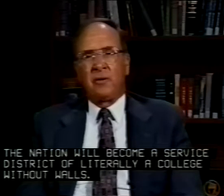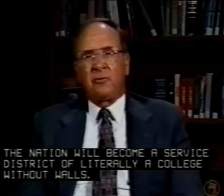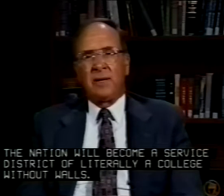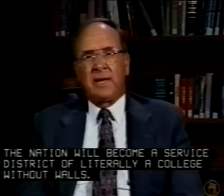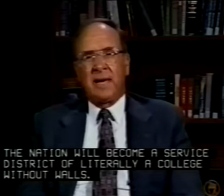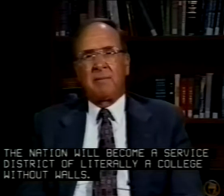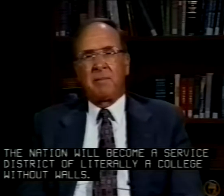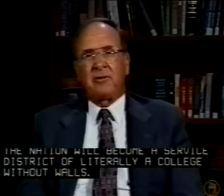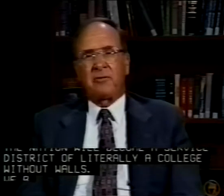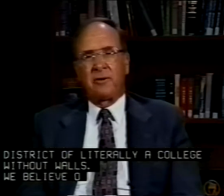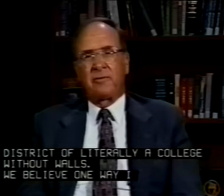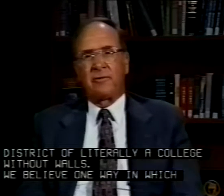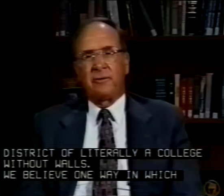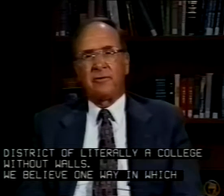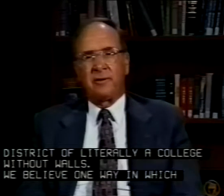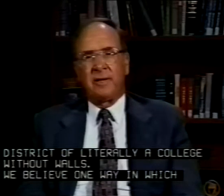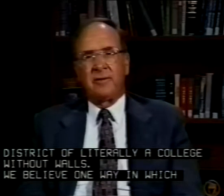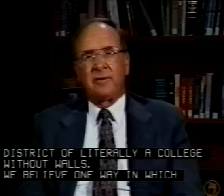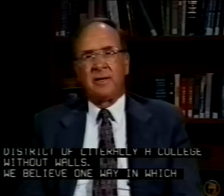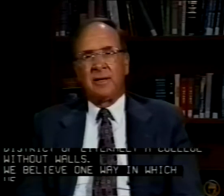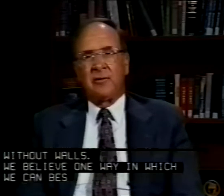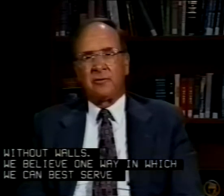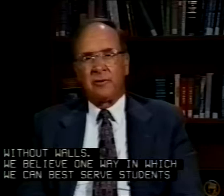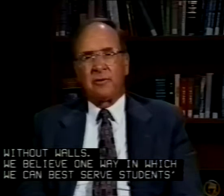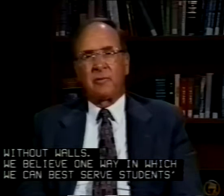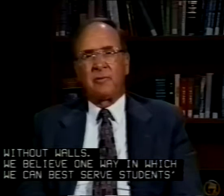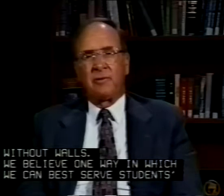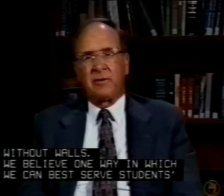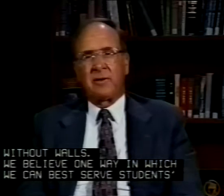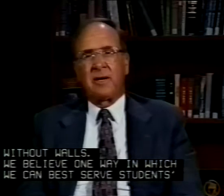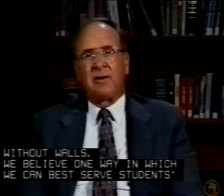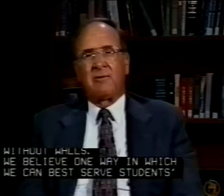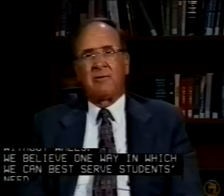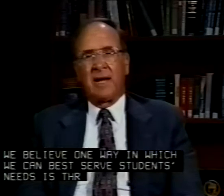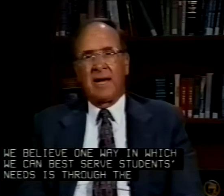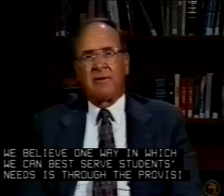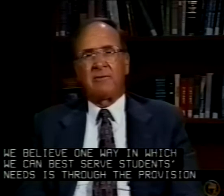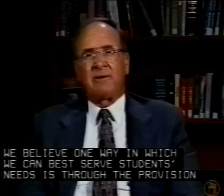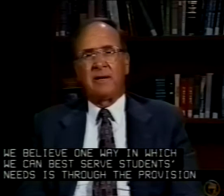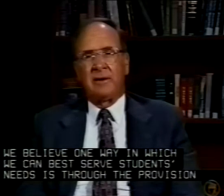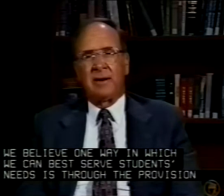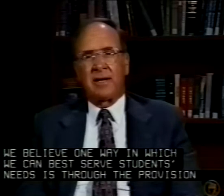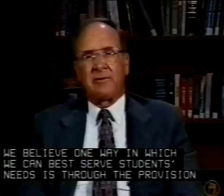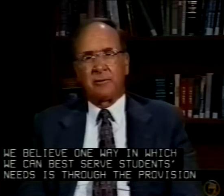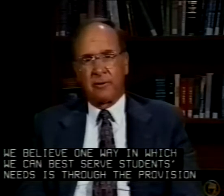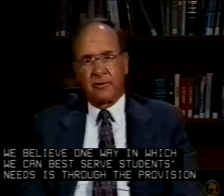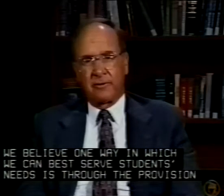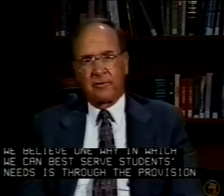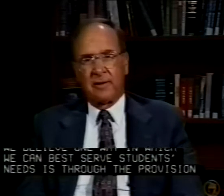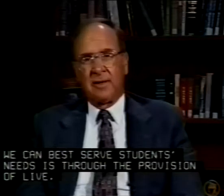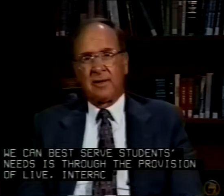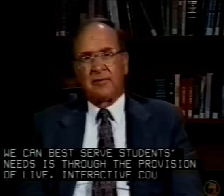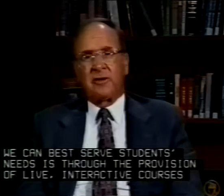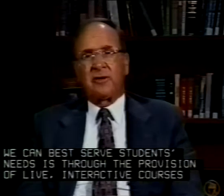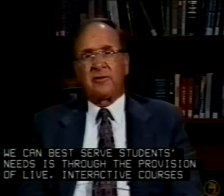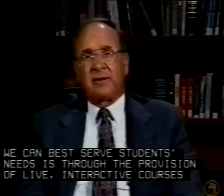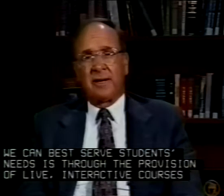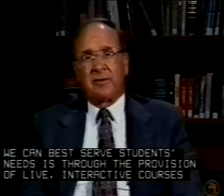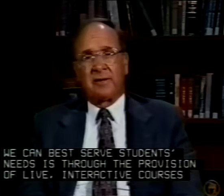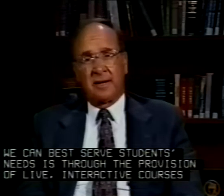we can best serve students' needs is through the provision of live interactive courses, such as today's